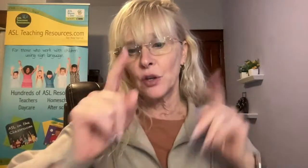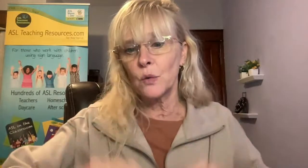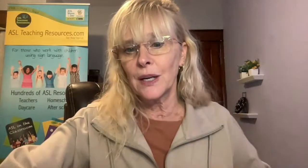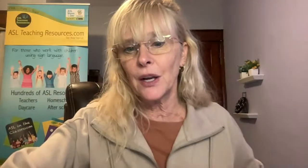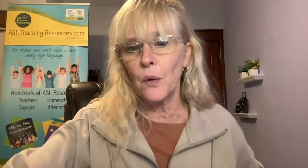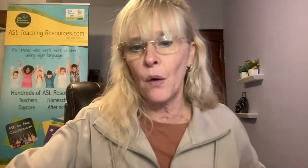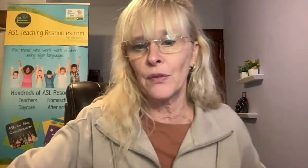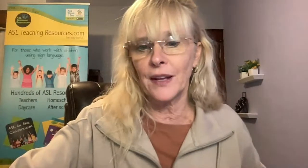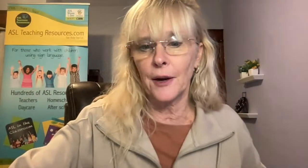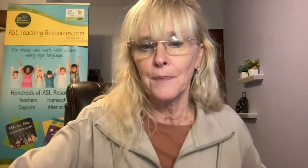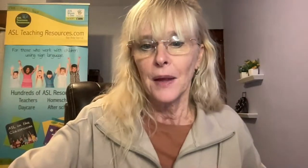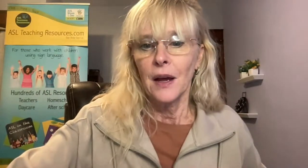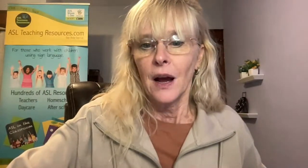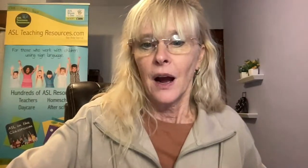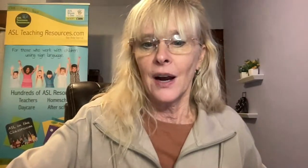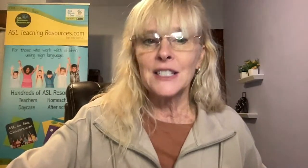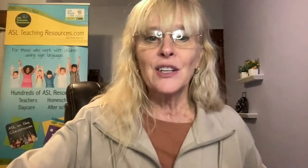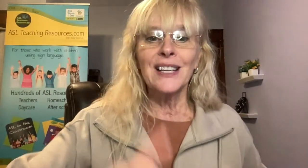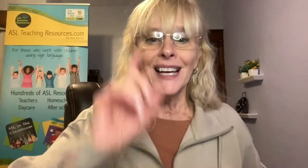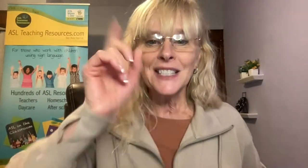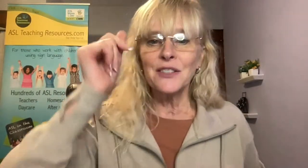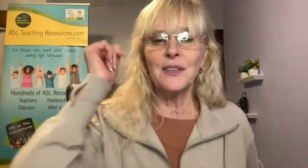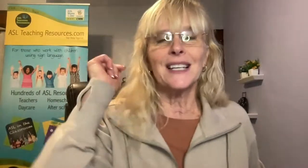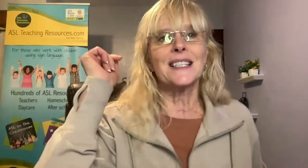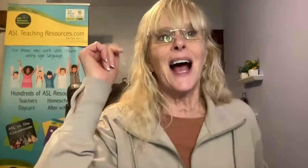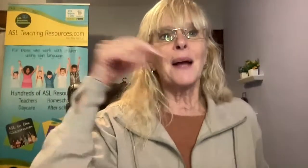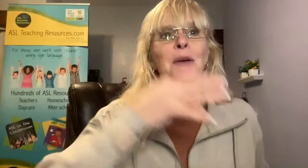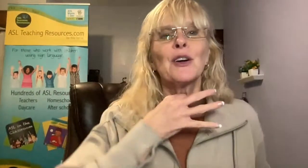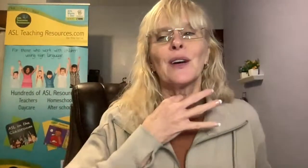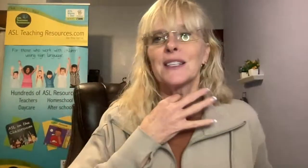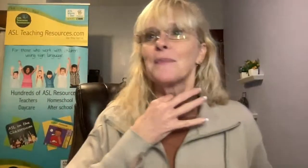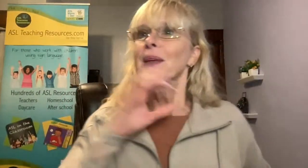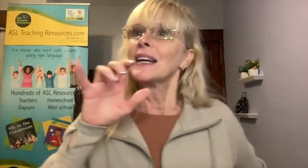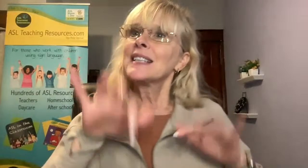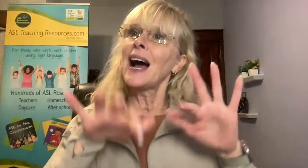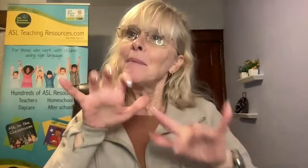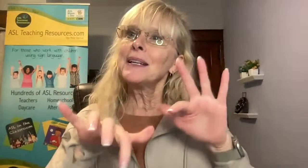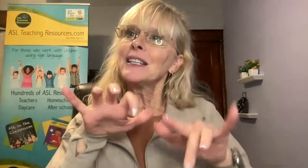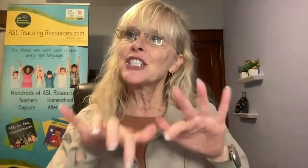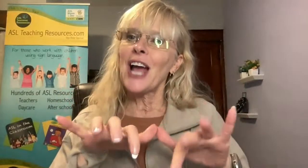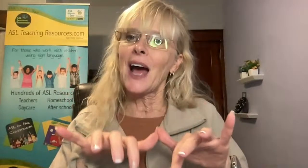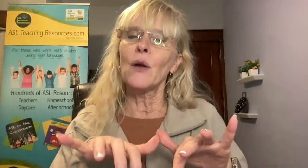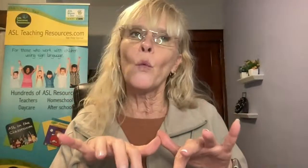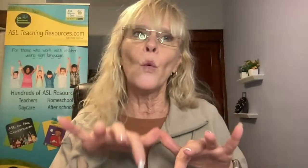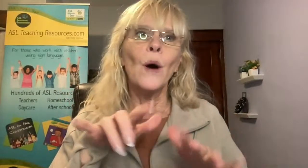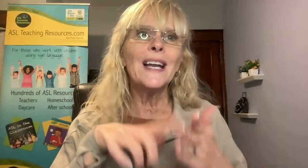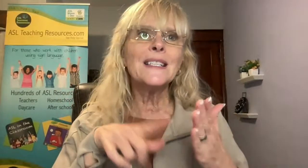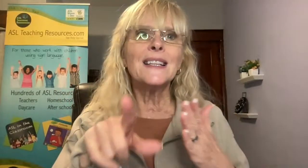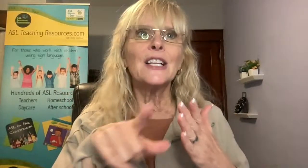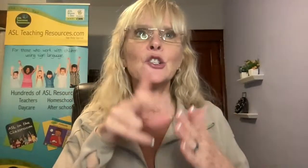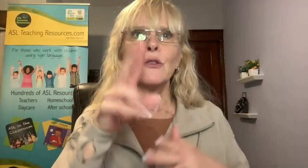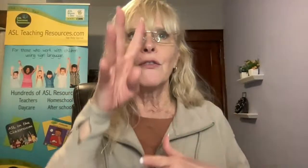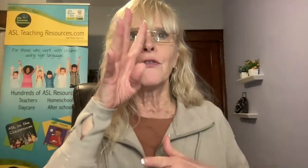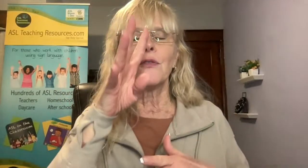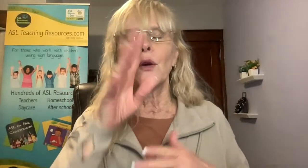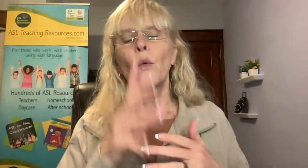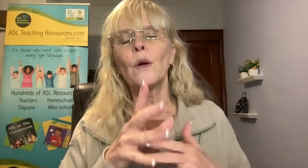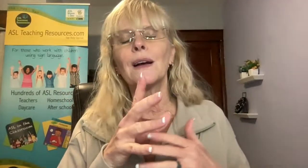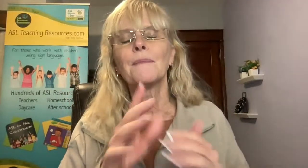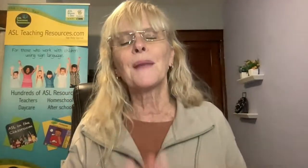want to go over there. All right, so let's do this. I'm curious. Type in the chat. What is it that I